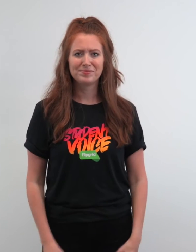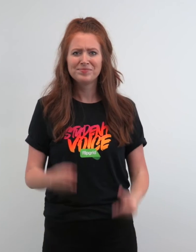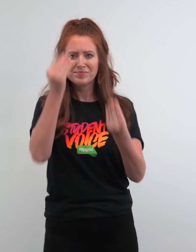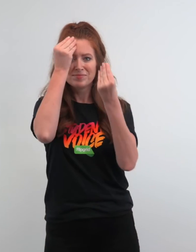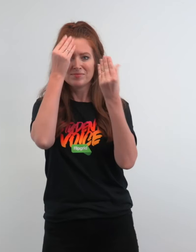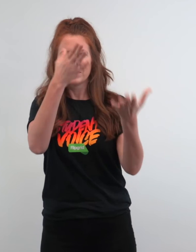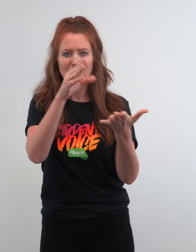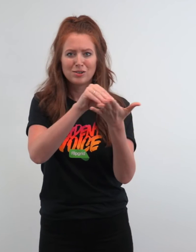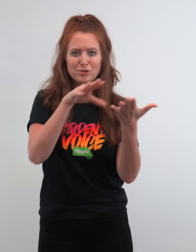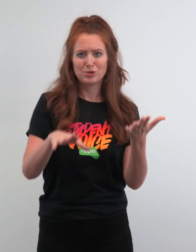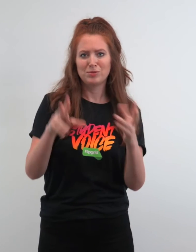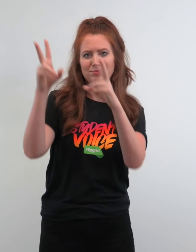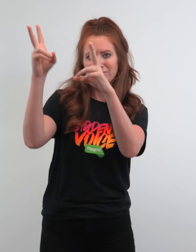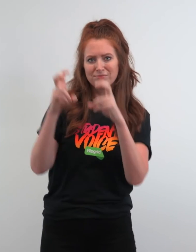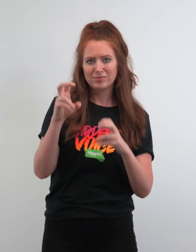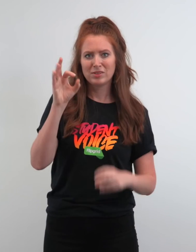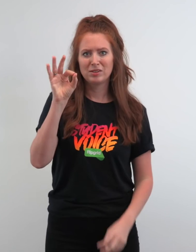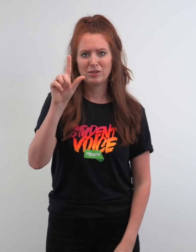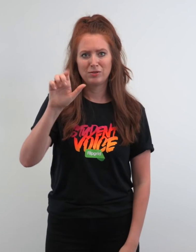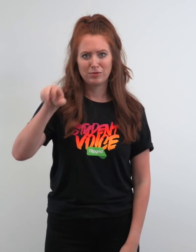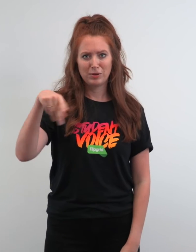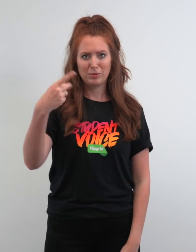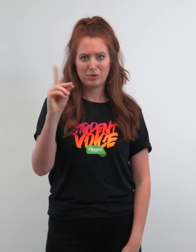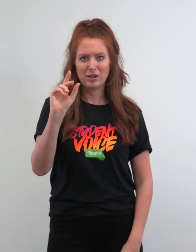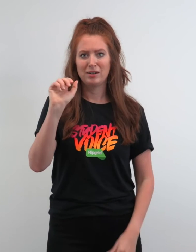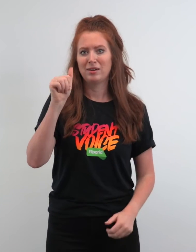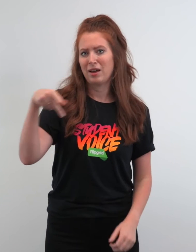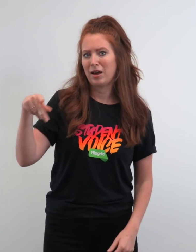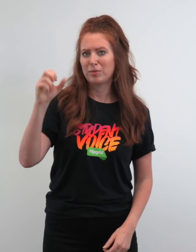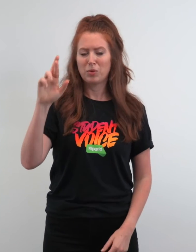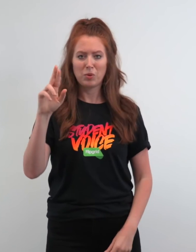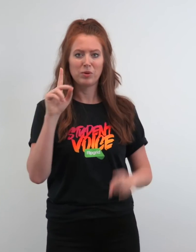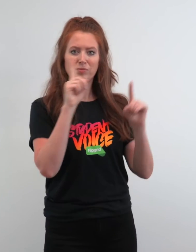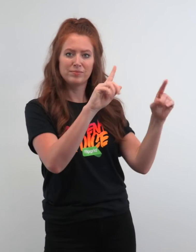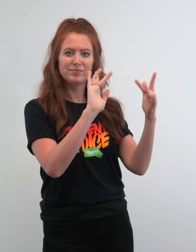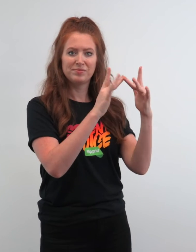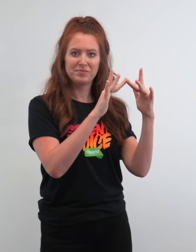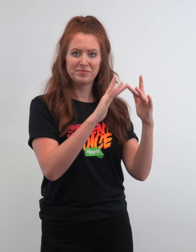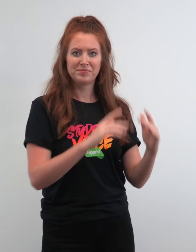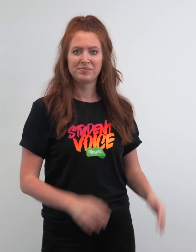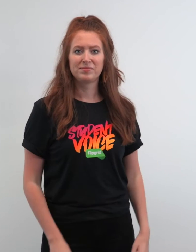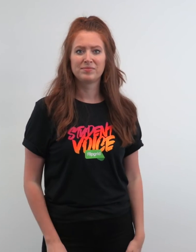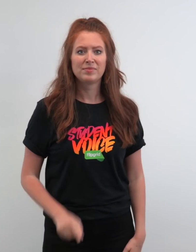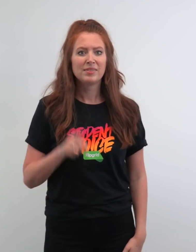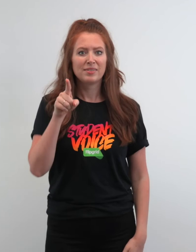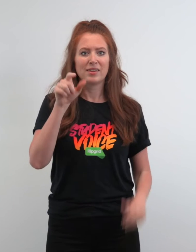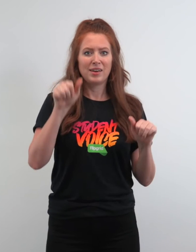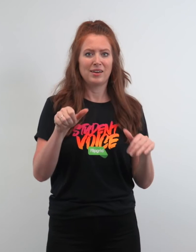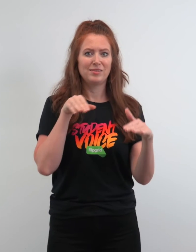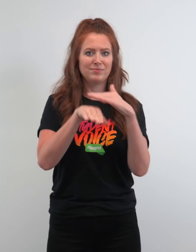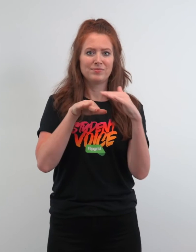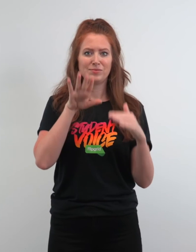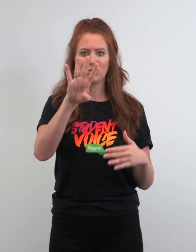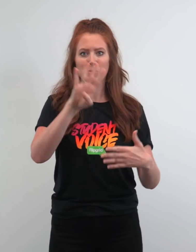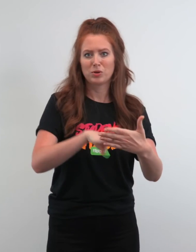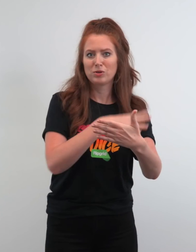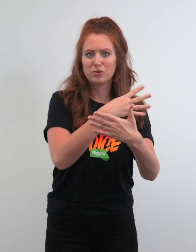Now what do? Inform students to download the app or go to the website. They can access